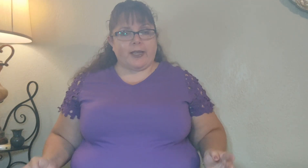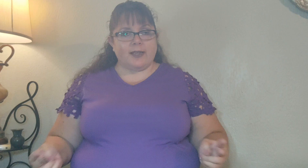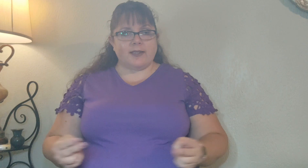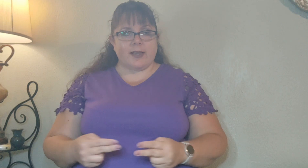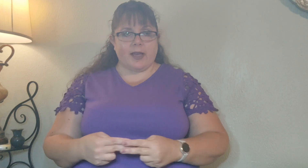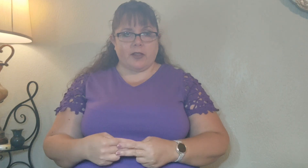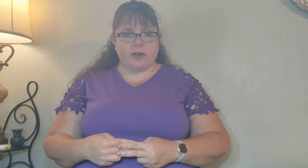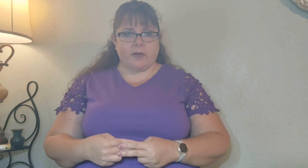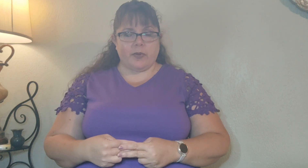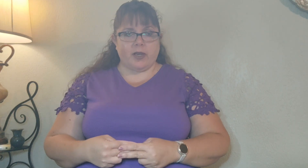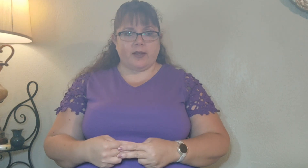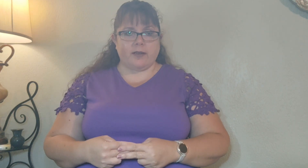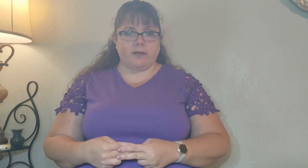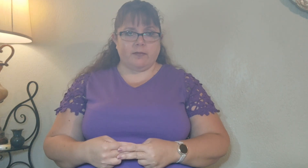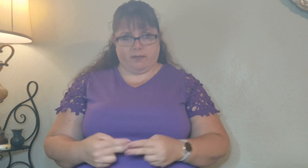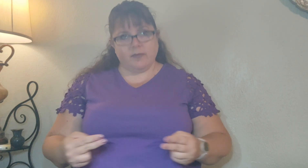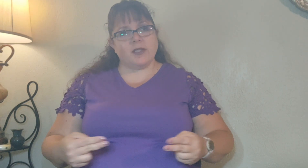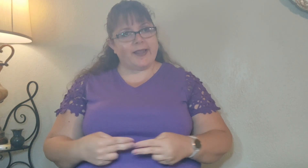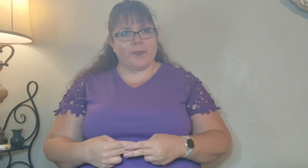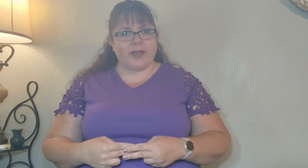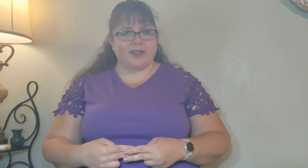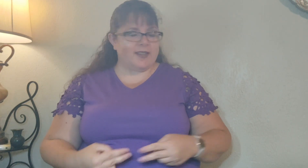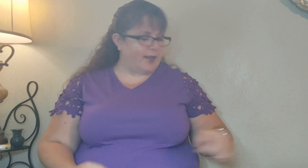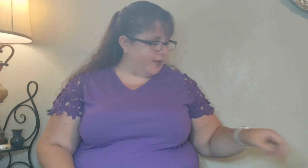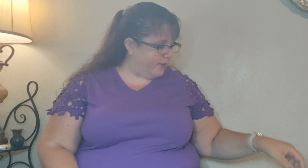it together and snapping it together.